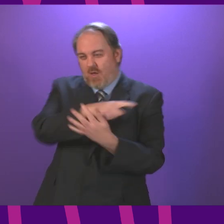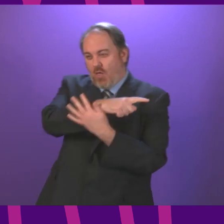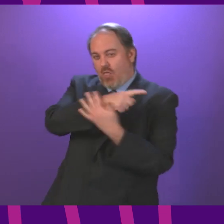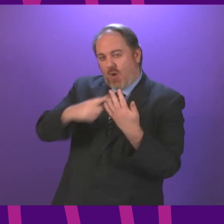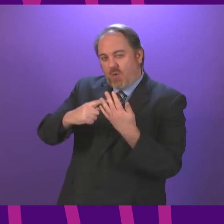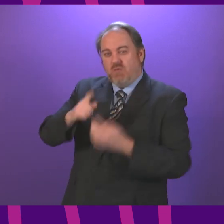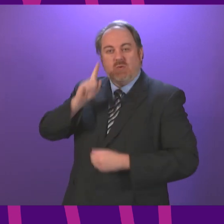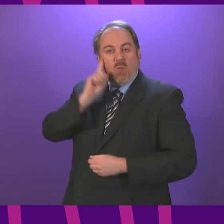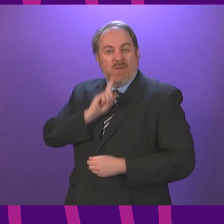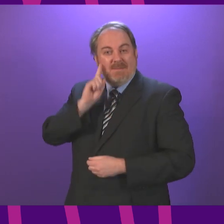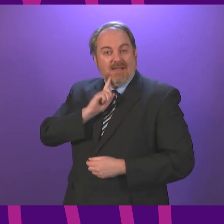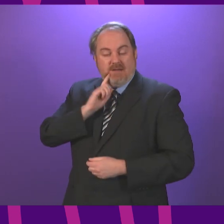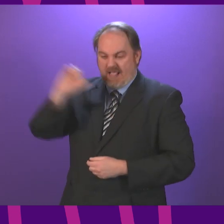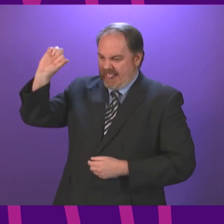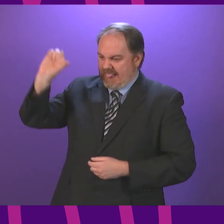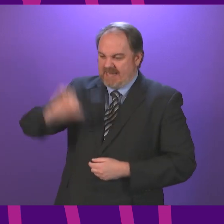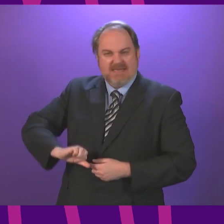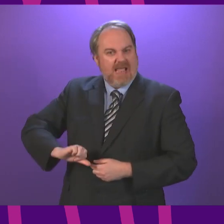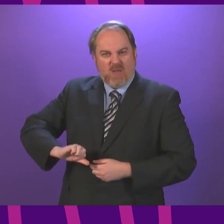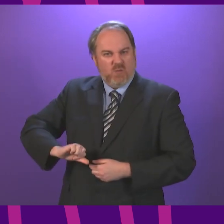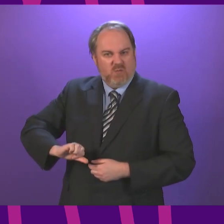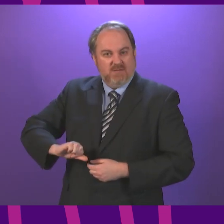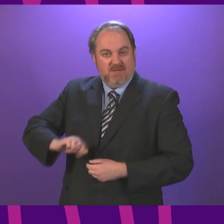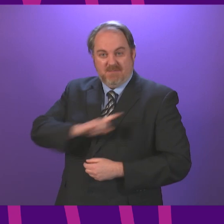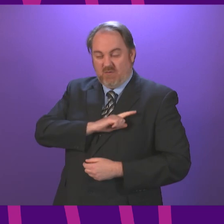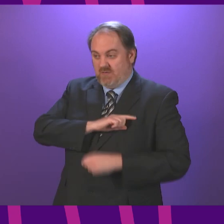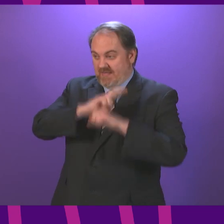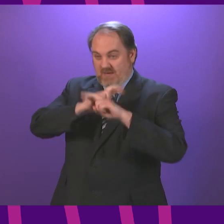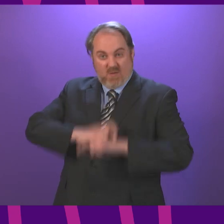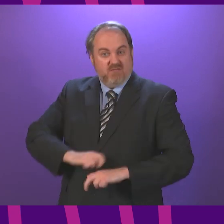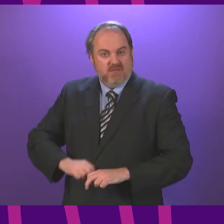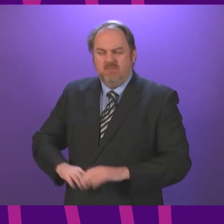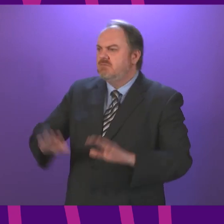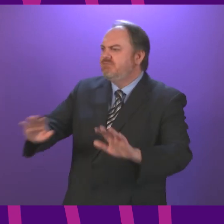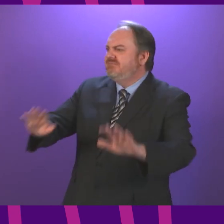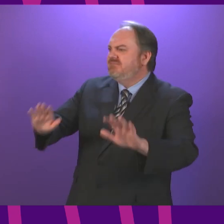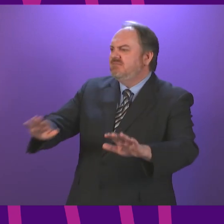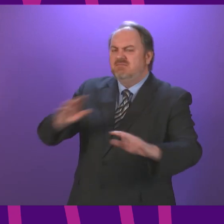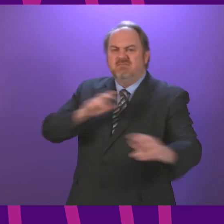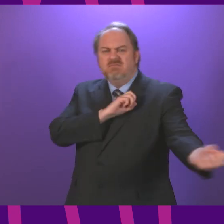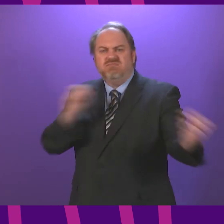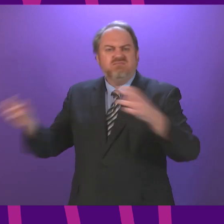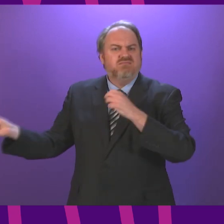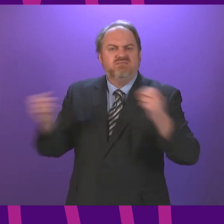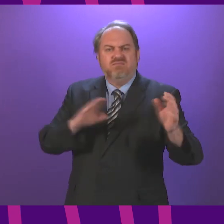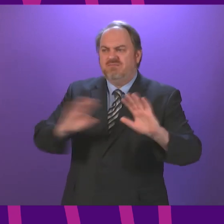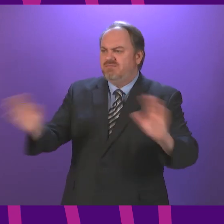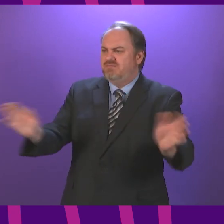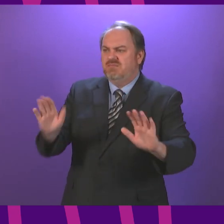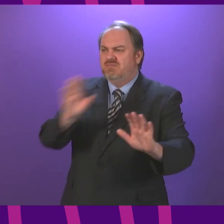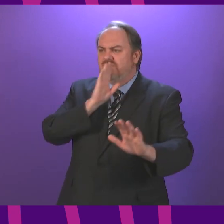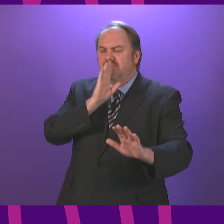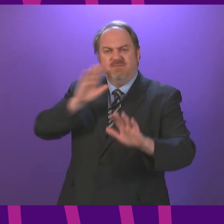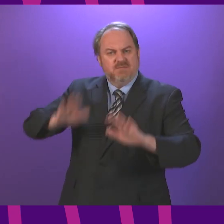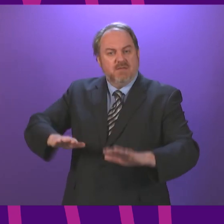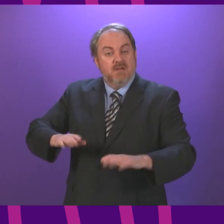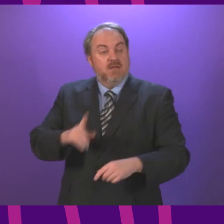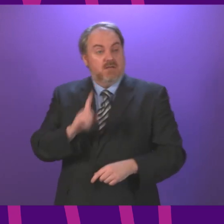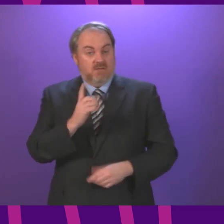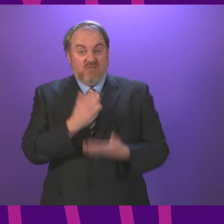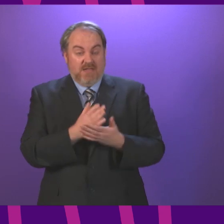heart of this inquiry. And the thing the thing that the First Minister cannot get away from is that it was